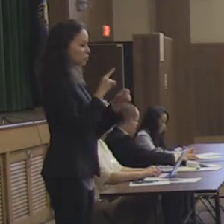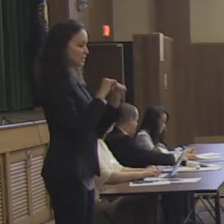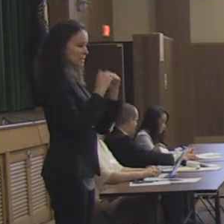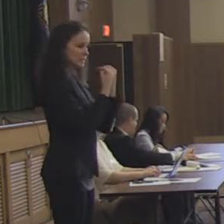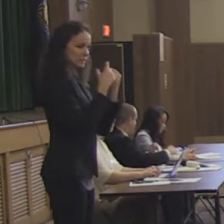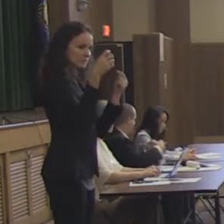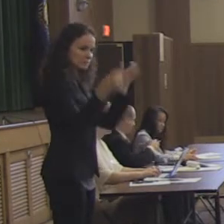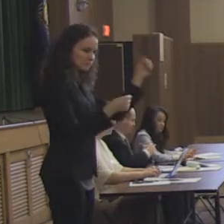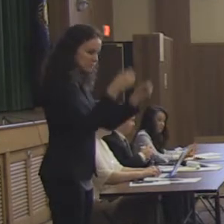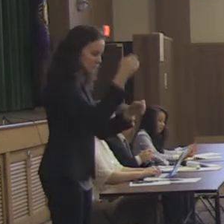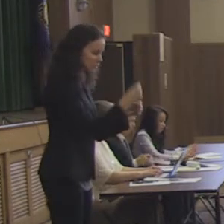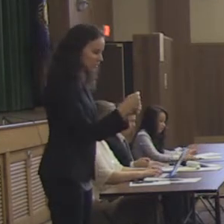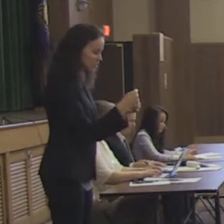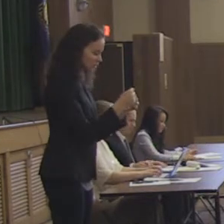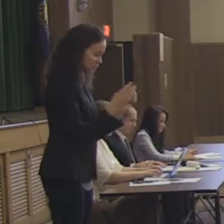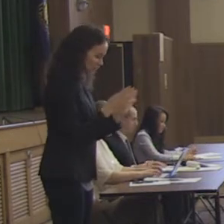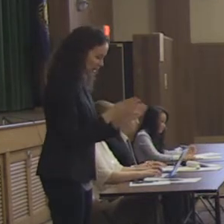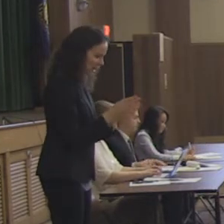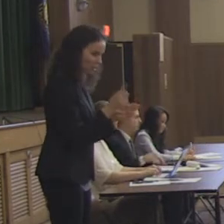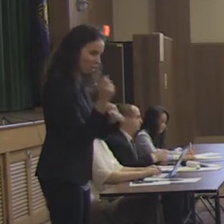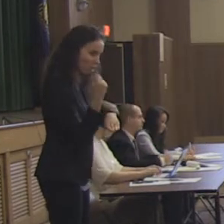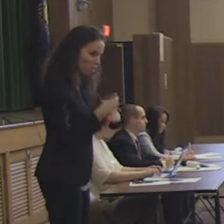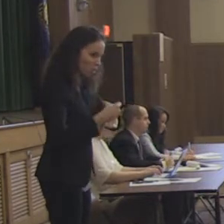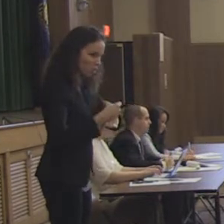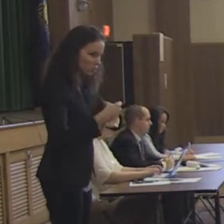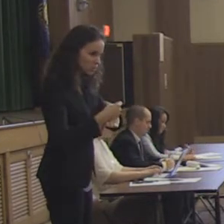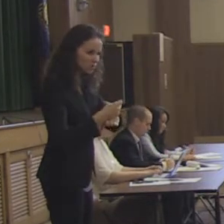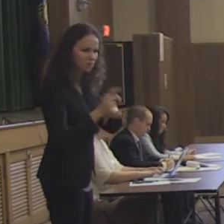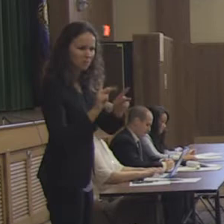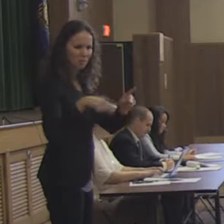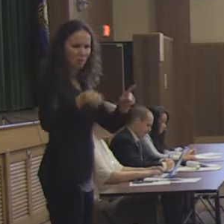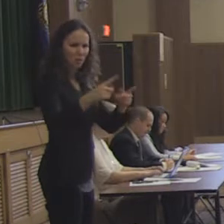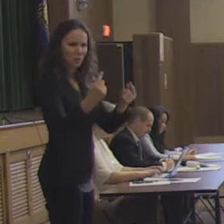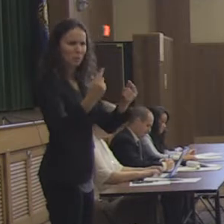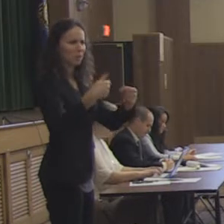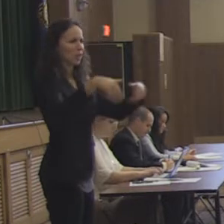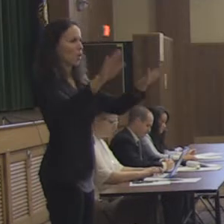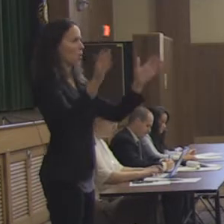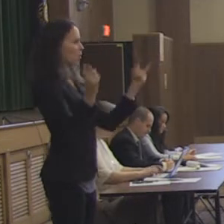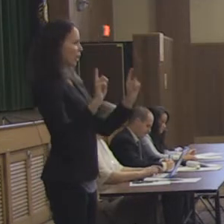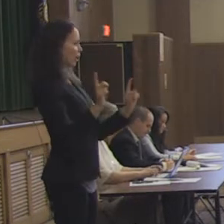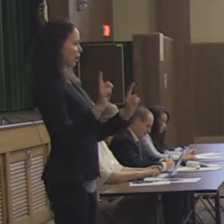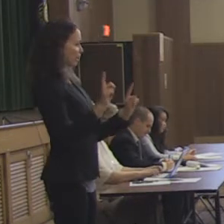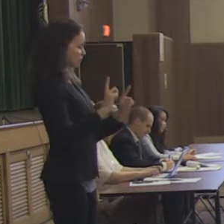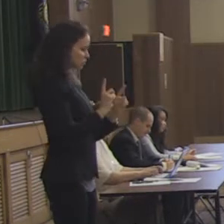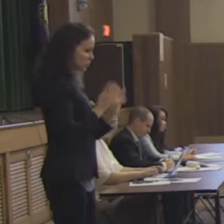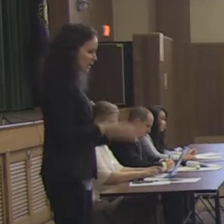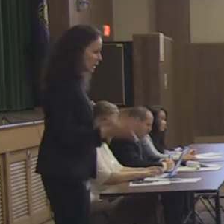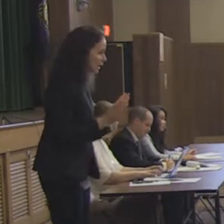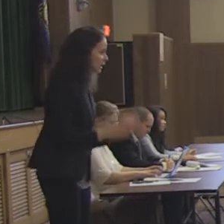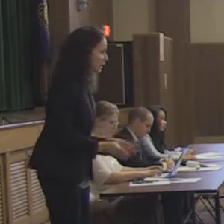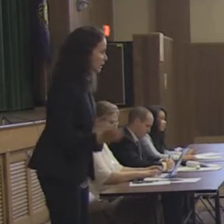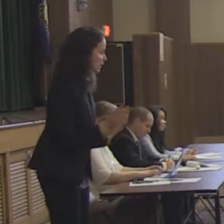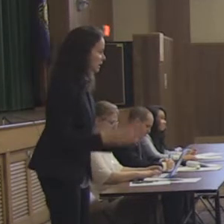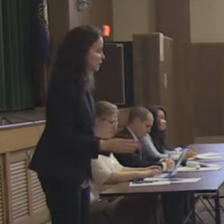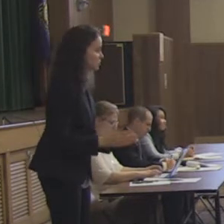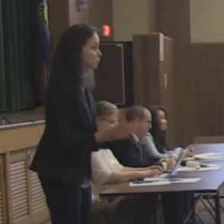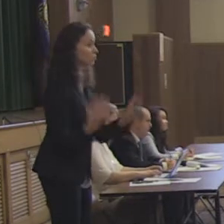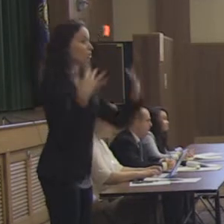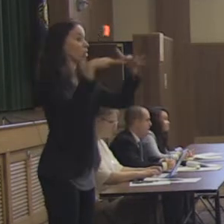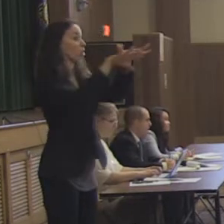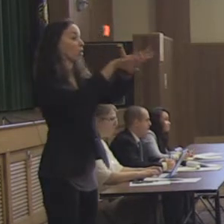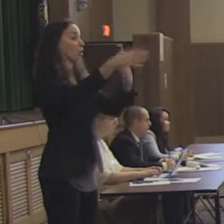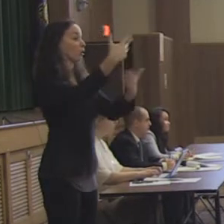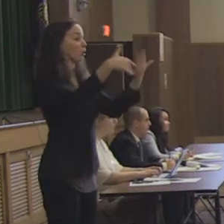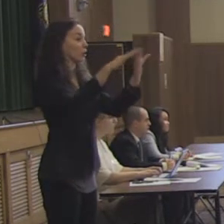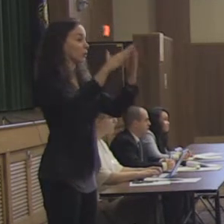together to plan the closing and the relocation of individuals either to the community or to another facility. And sometimes that